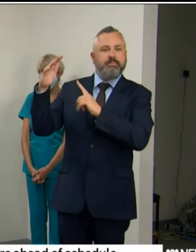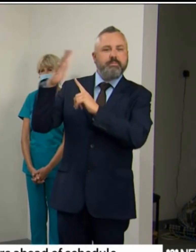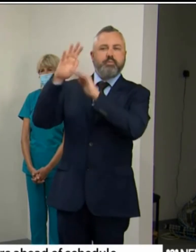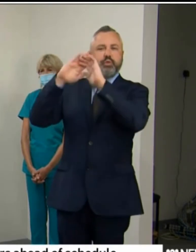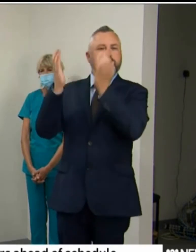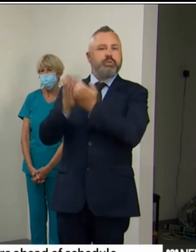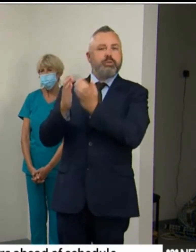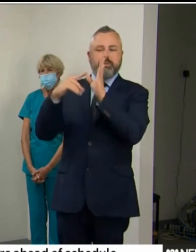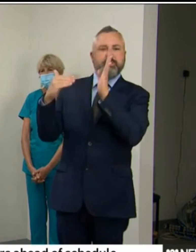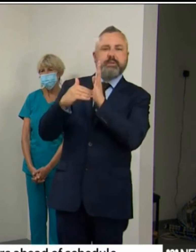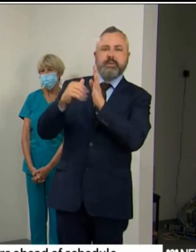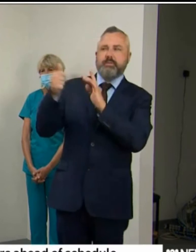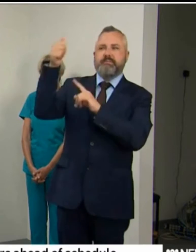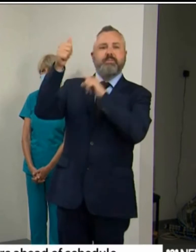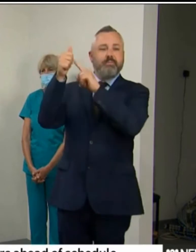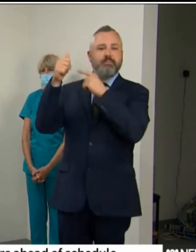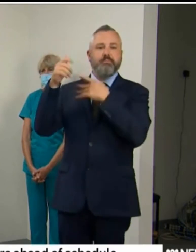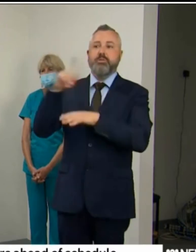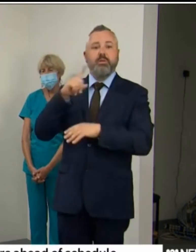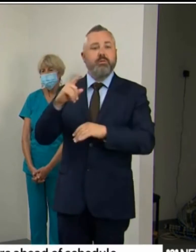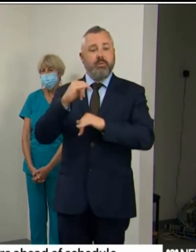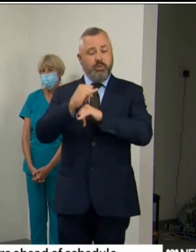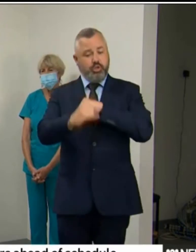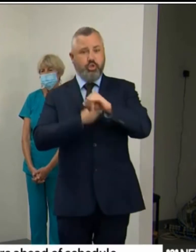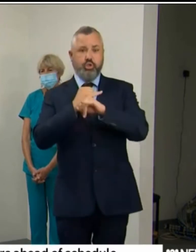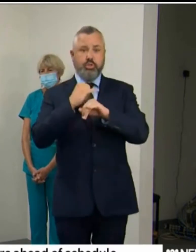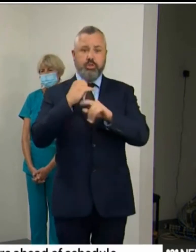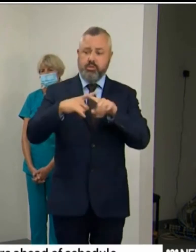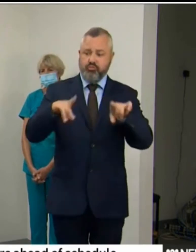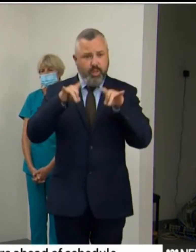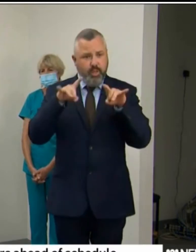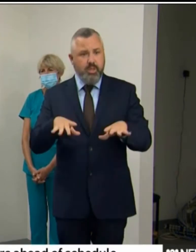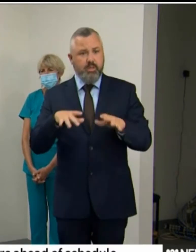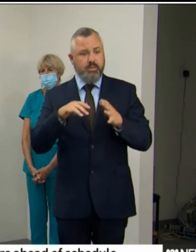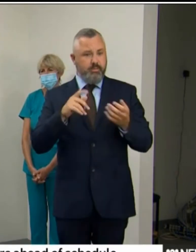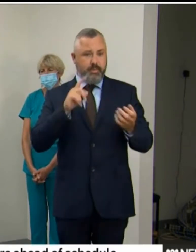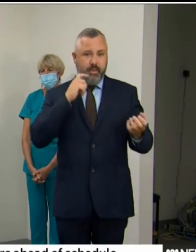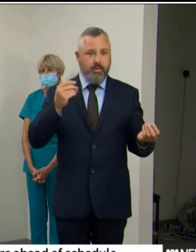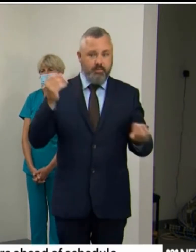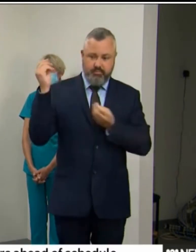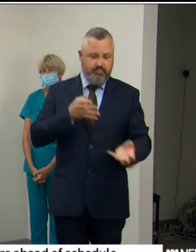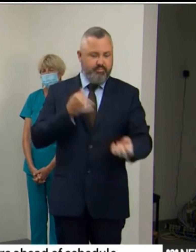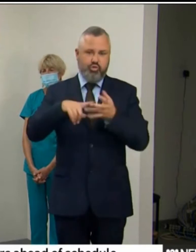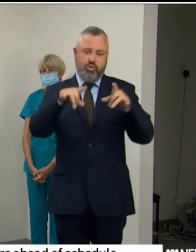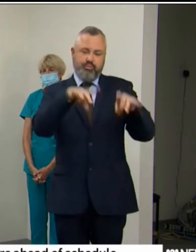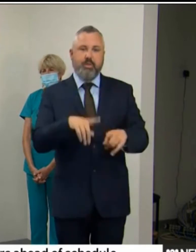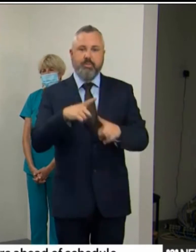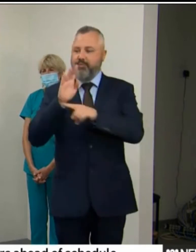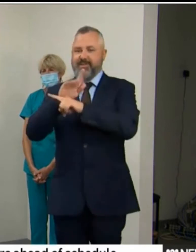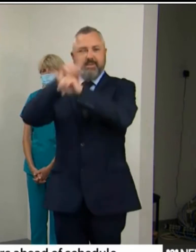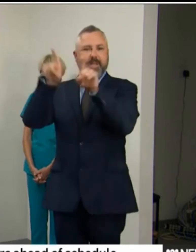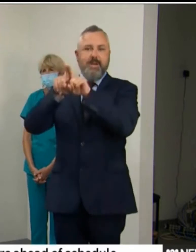is that the international and the domestic supplies are continuing. And so we'd not factored that one shipment